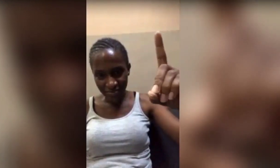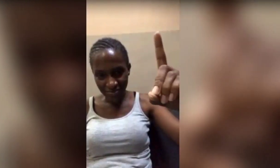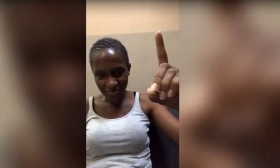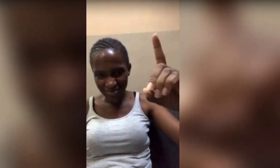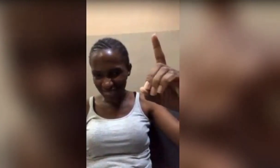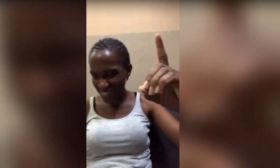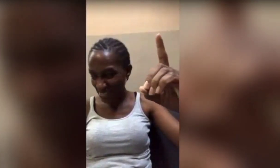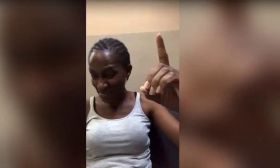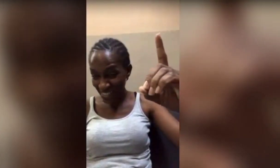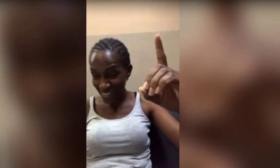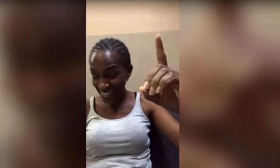E.